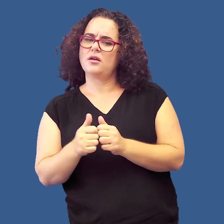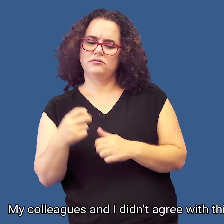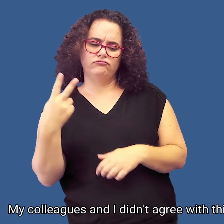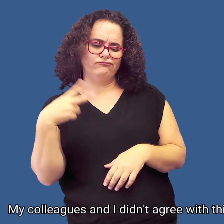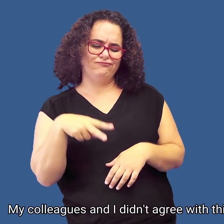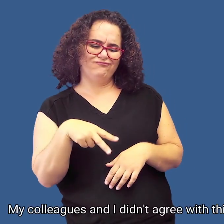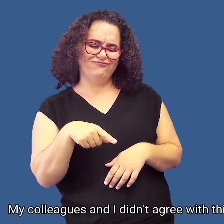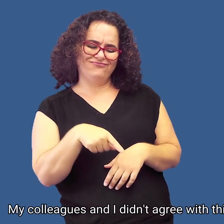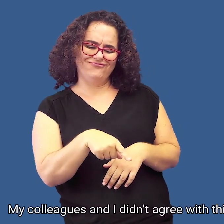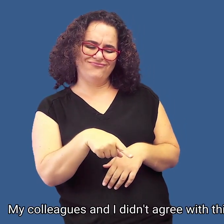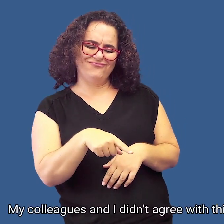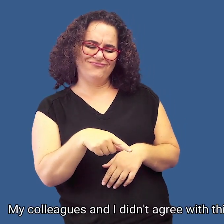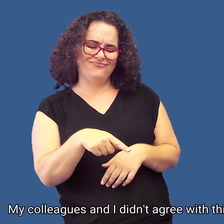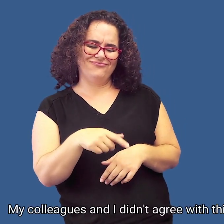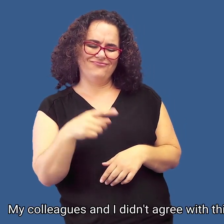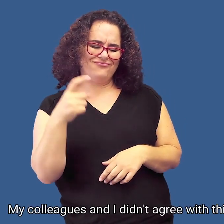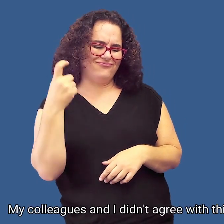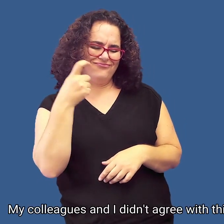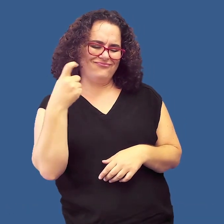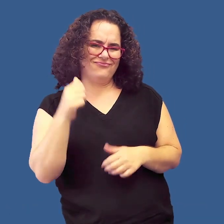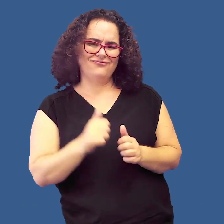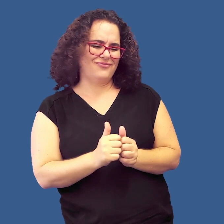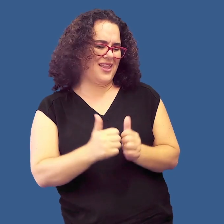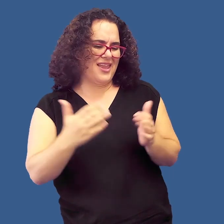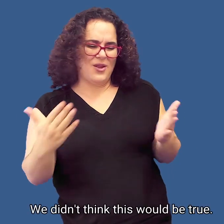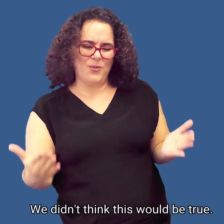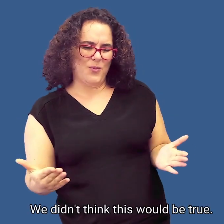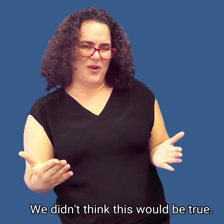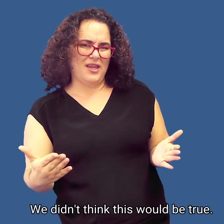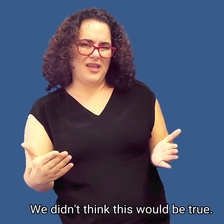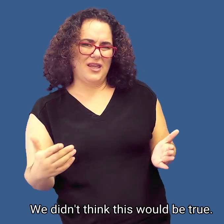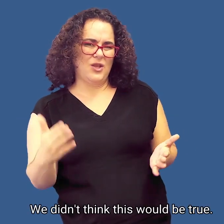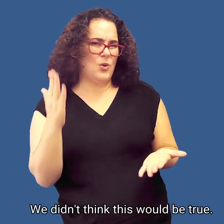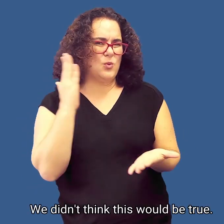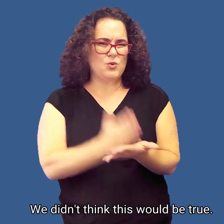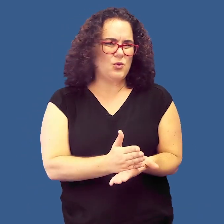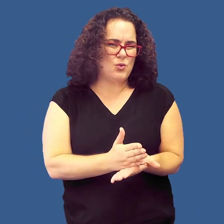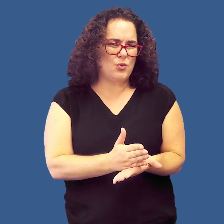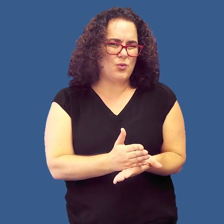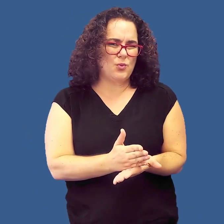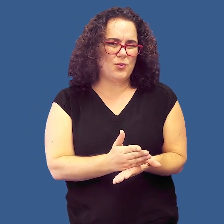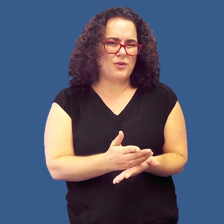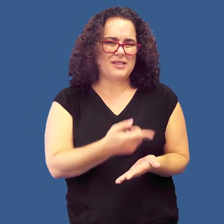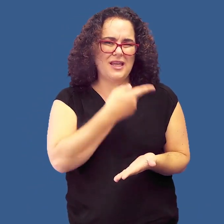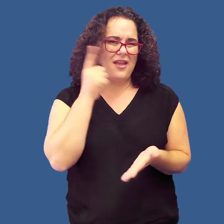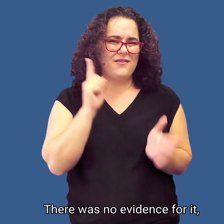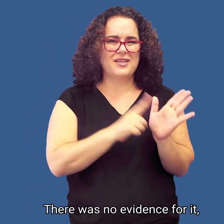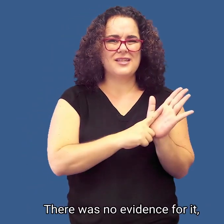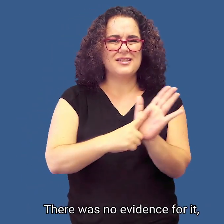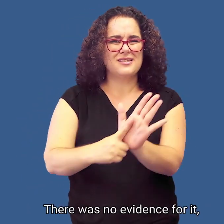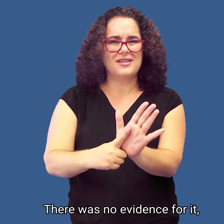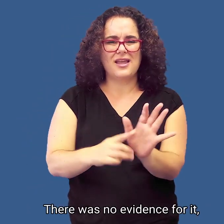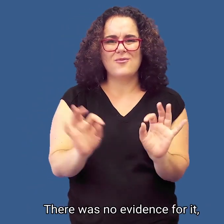My colleagues and I didn't agree with this. We didn't think this would be true. There was no evidence for